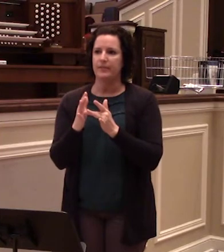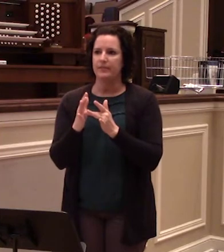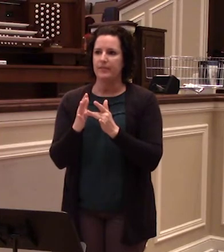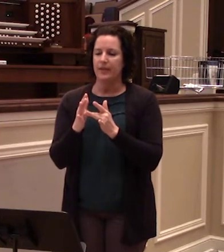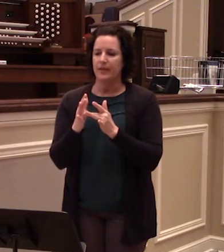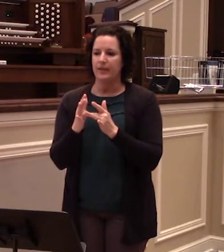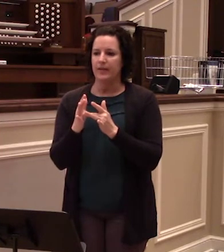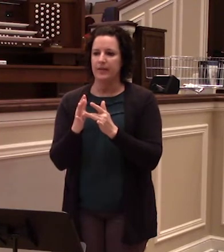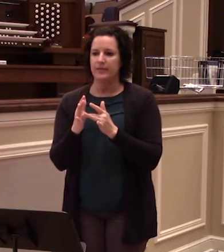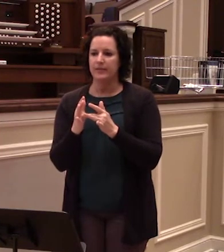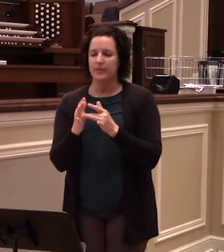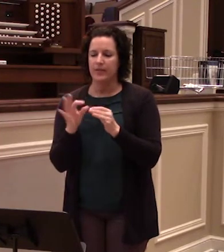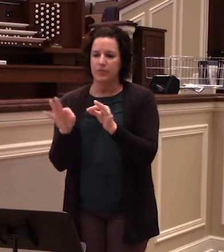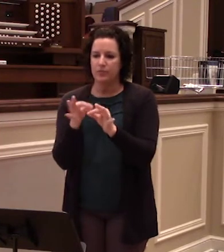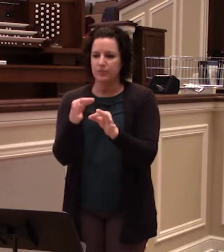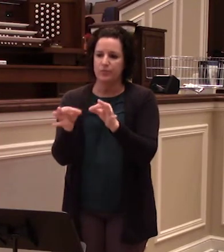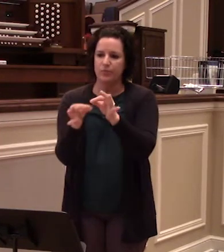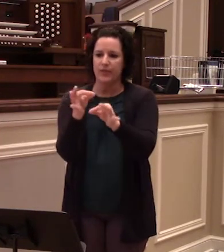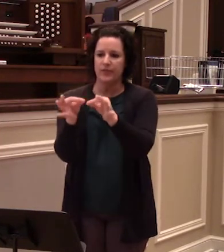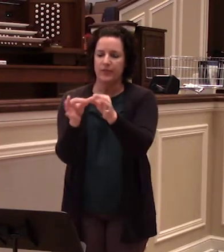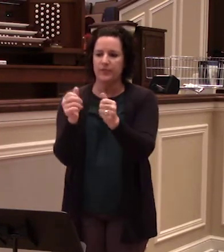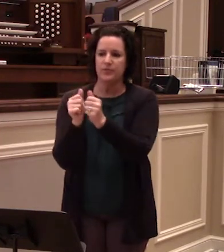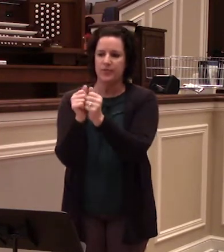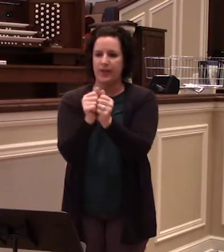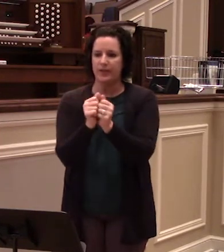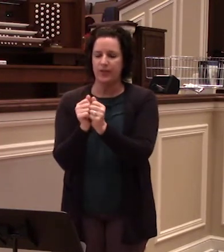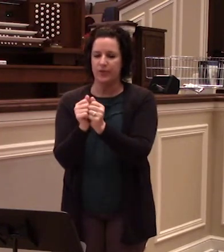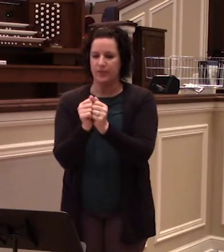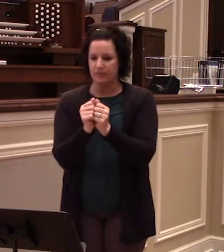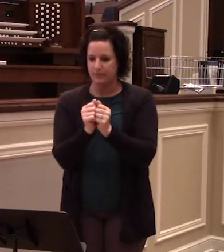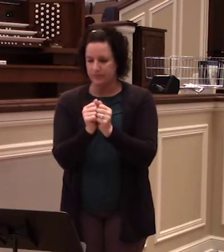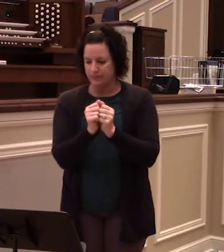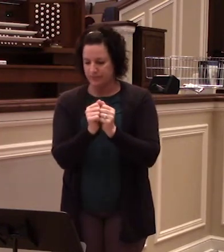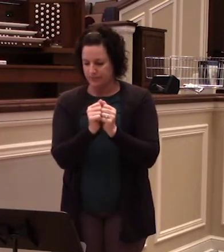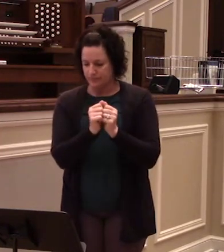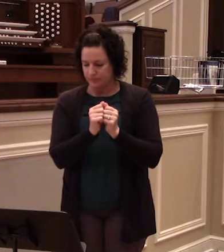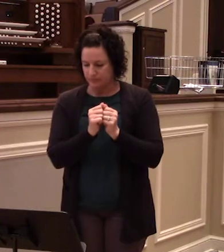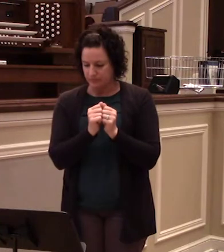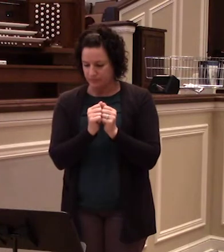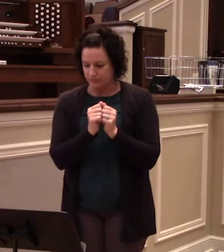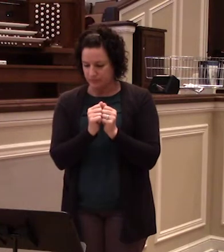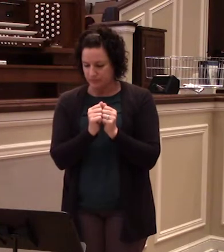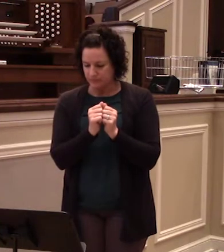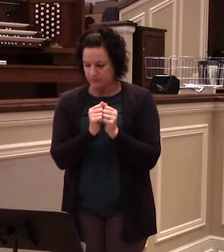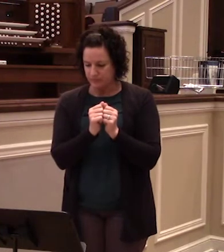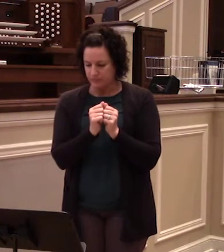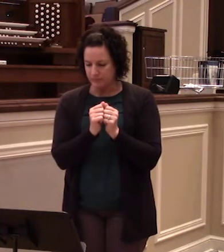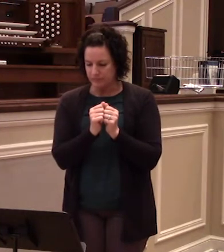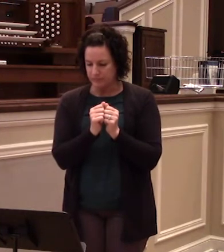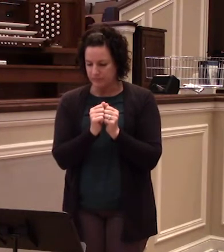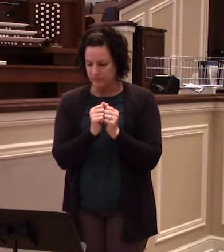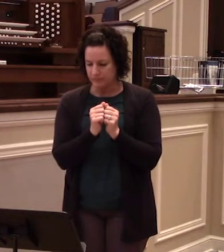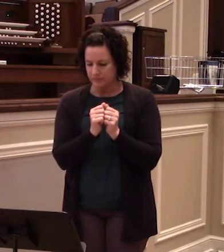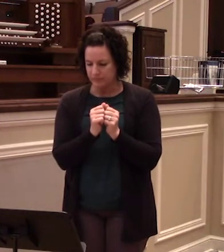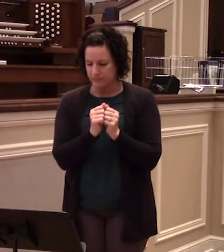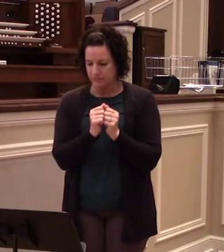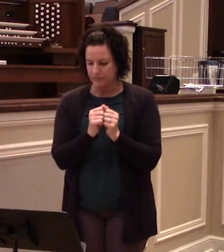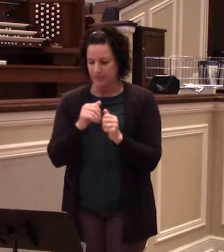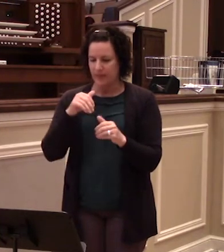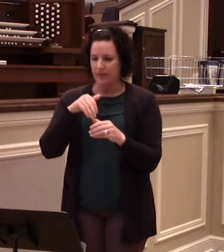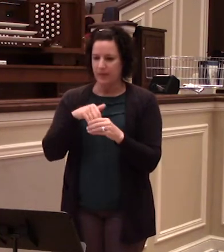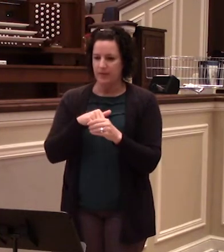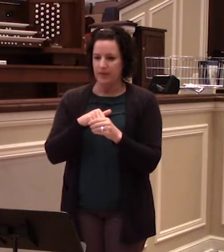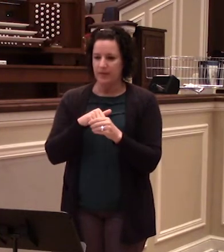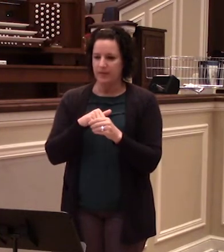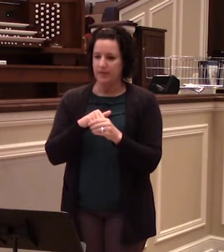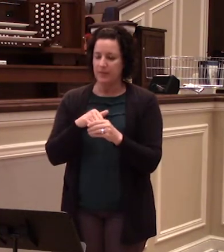Exodus 24 and Psalm 41 that speaks of the betrayal of one who dips his bread with me. And in that Last